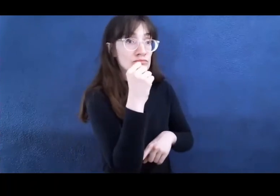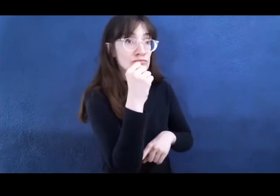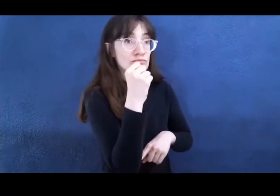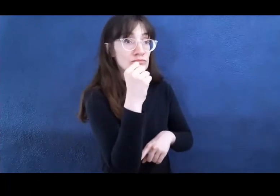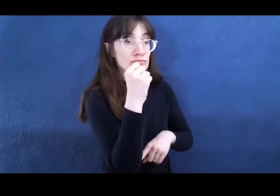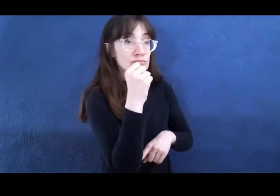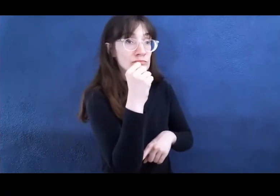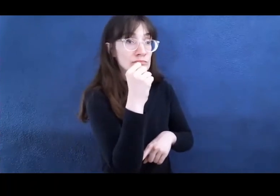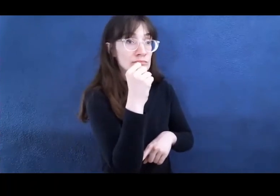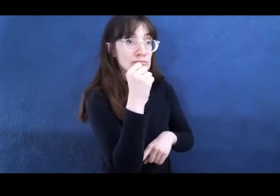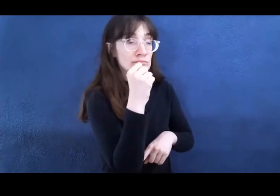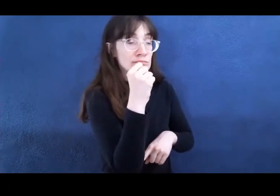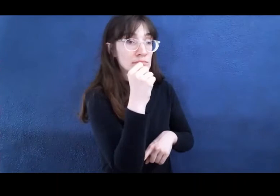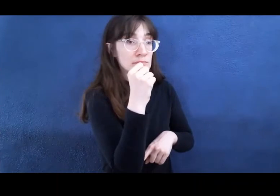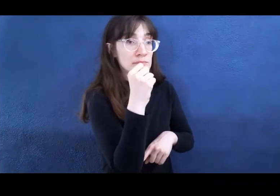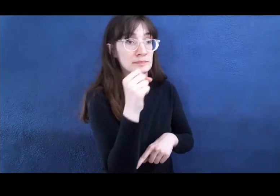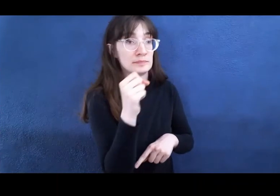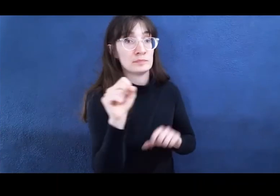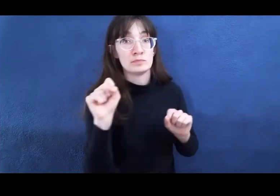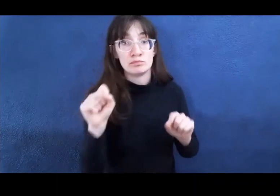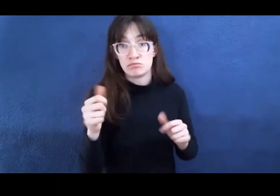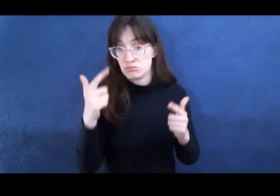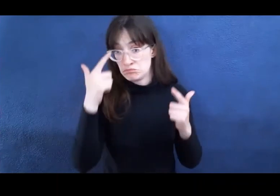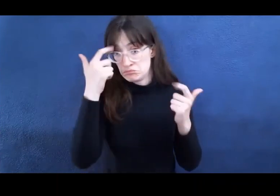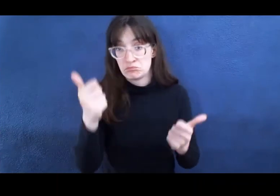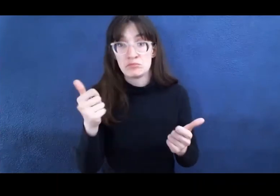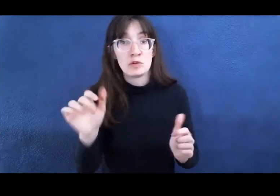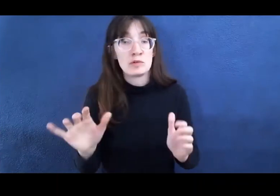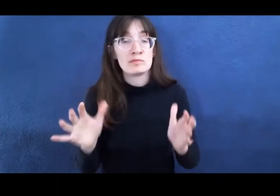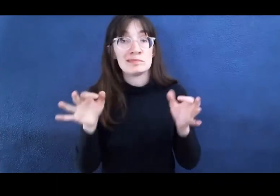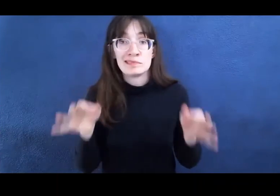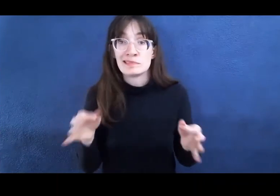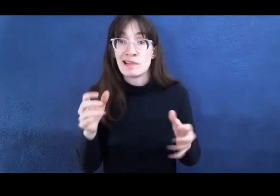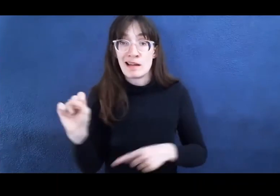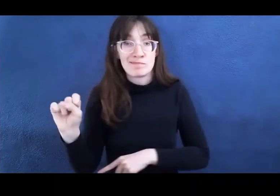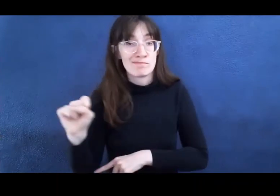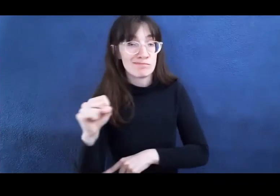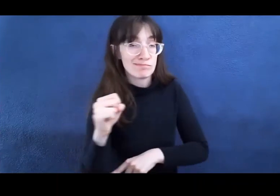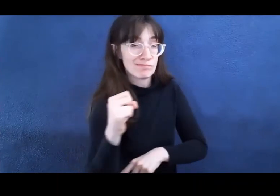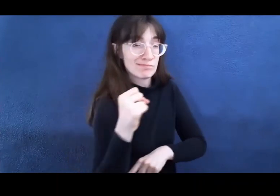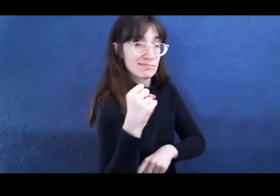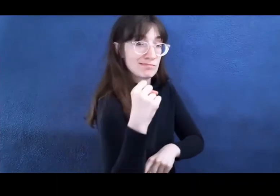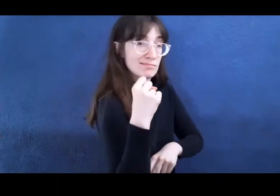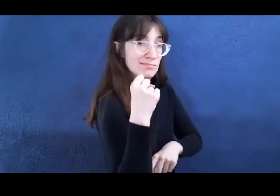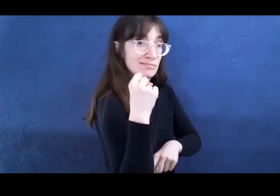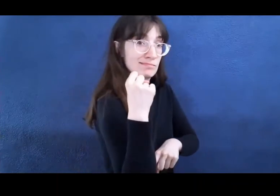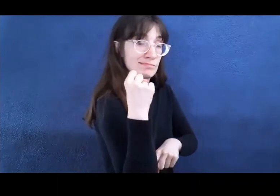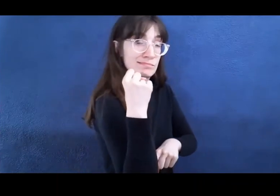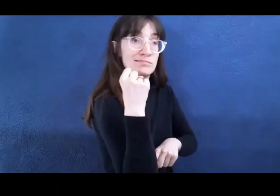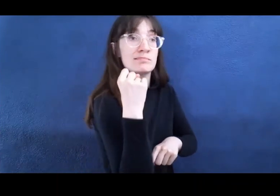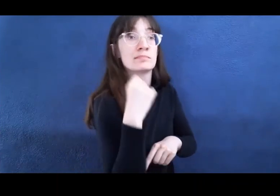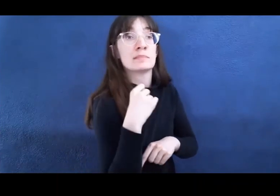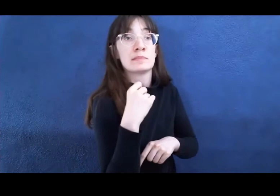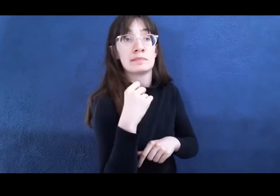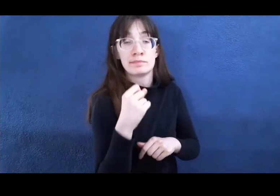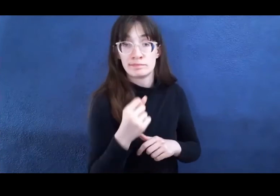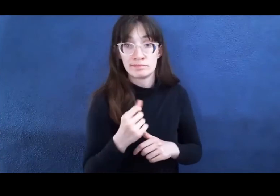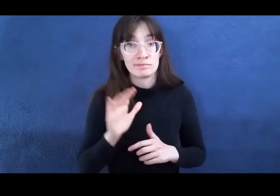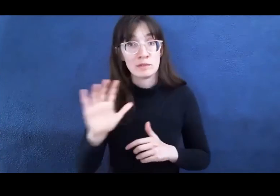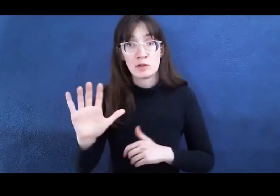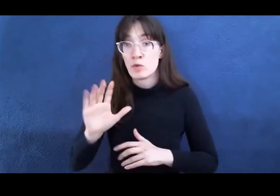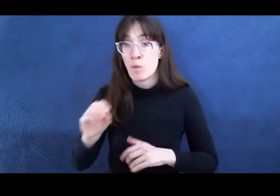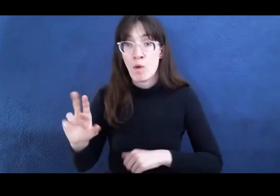could choose how far you're turning. And in your own time, you might turn your body to